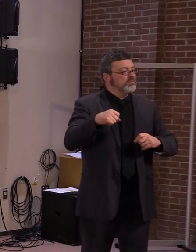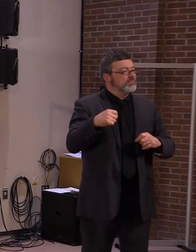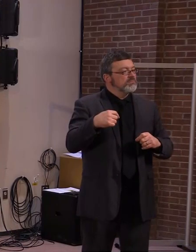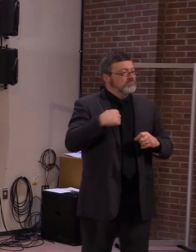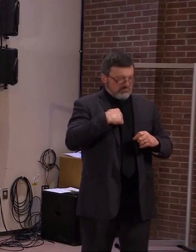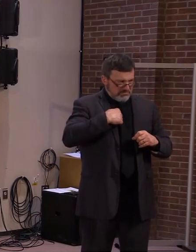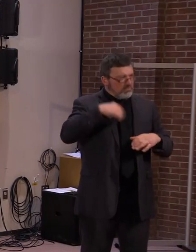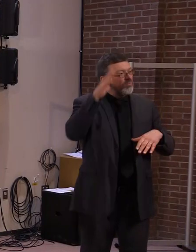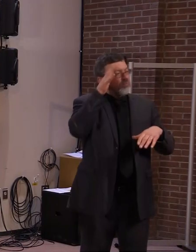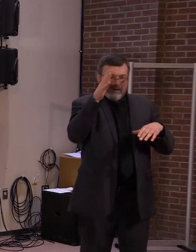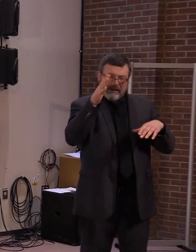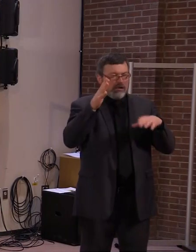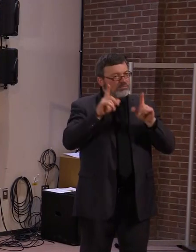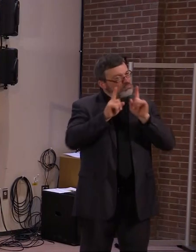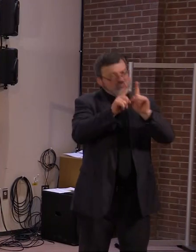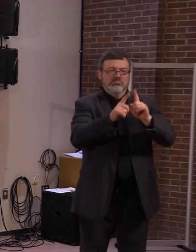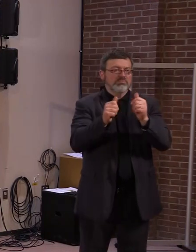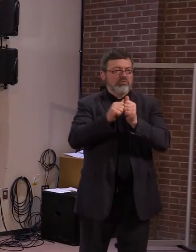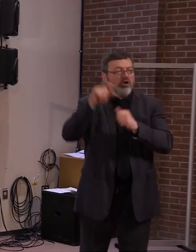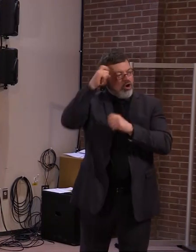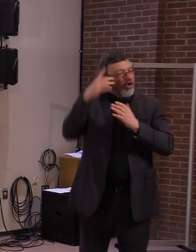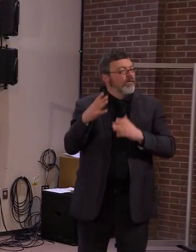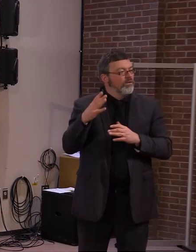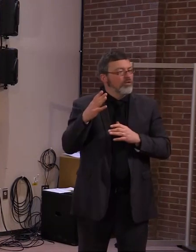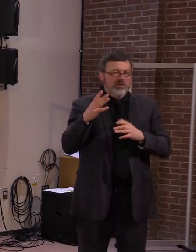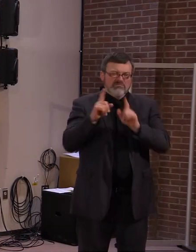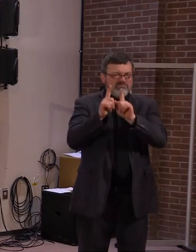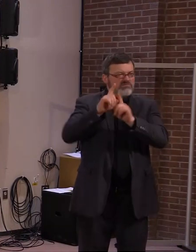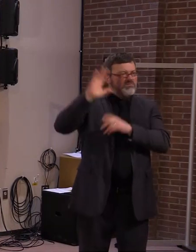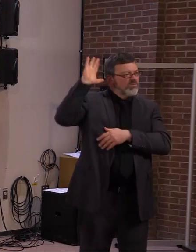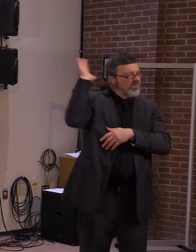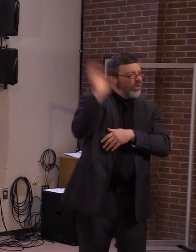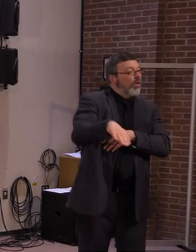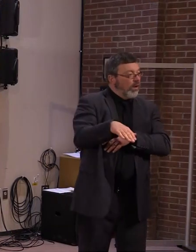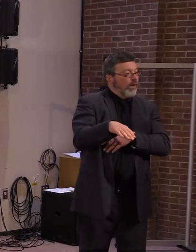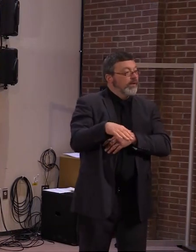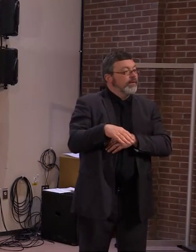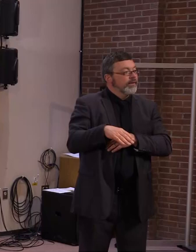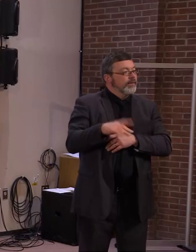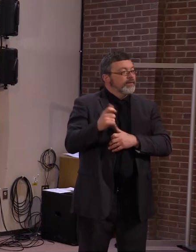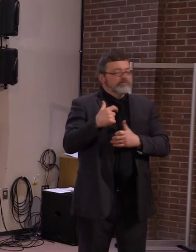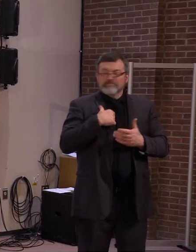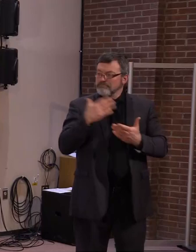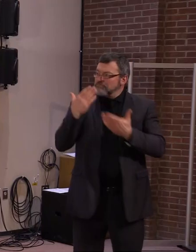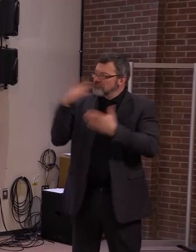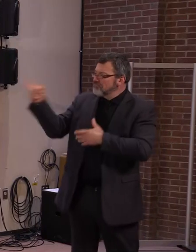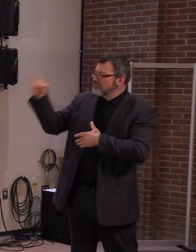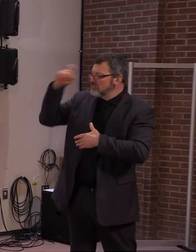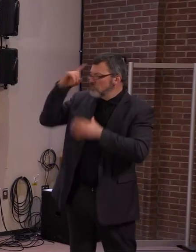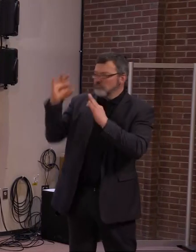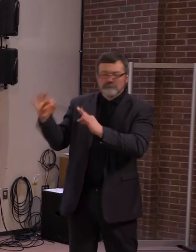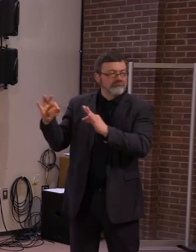governor. So let's get started. Thank you, Governor, by the way.